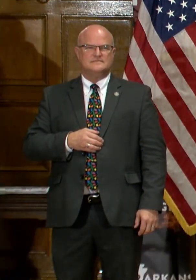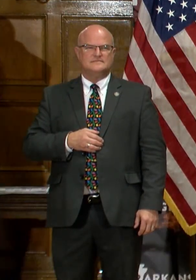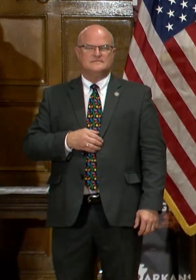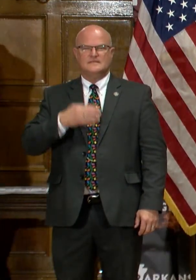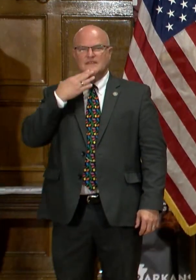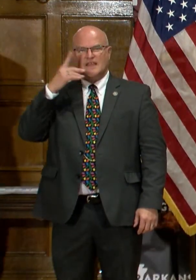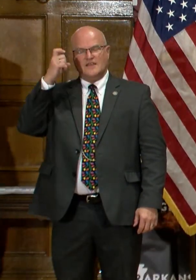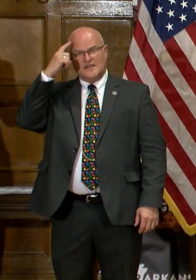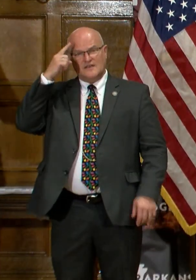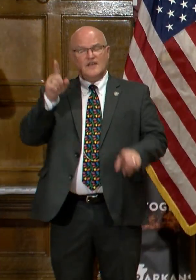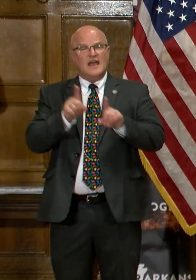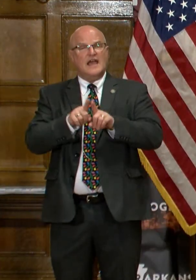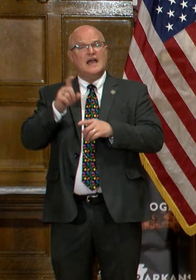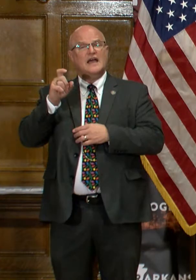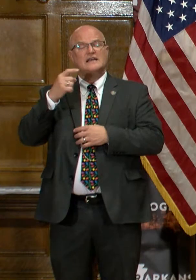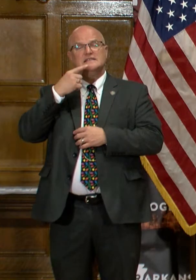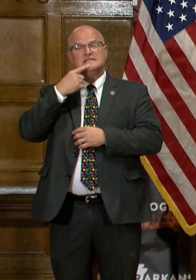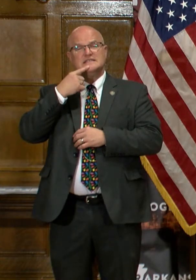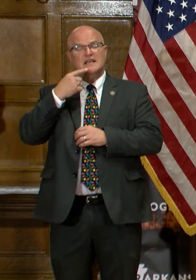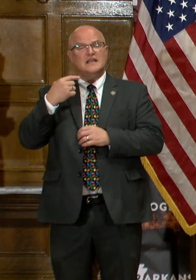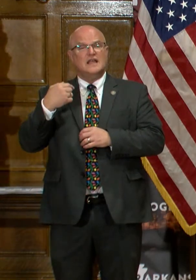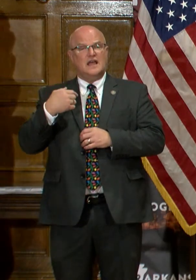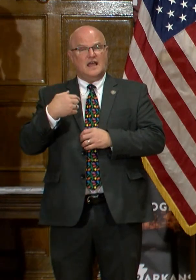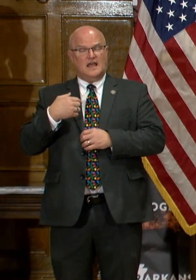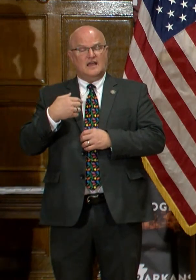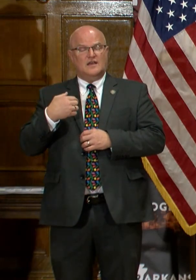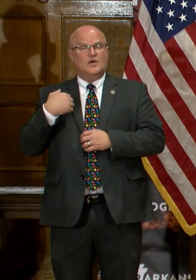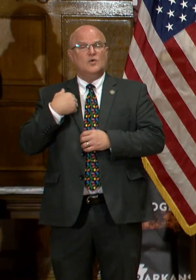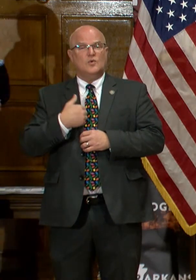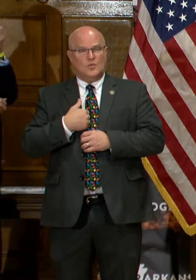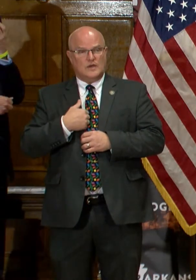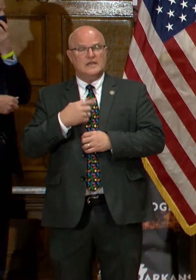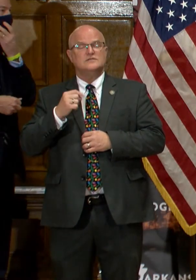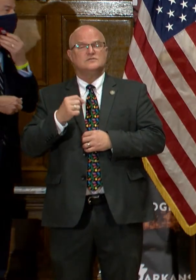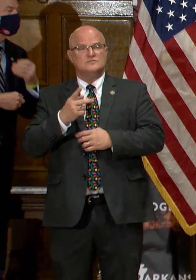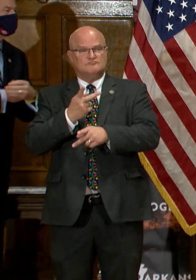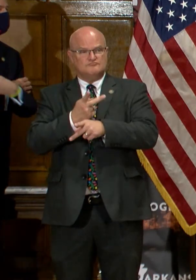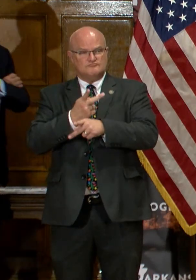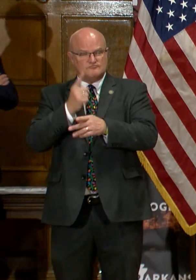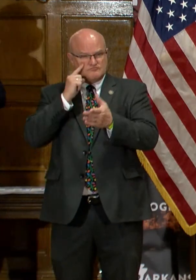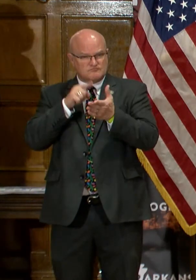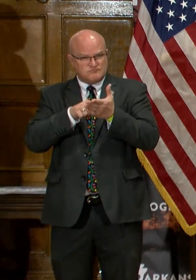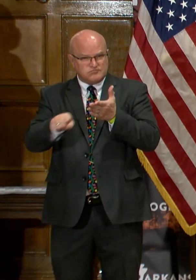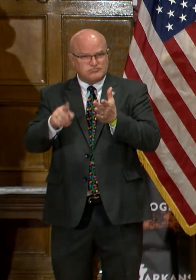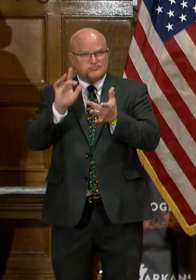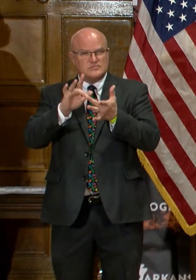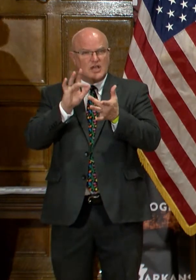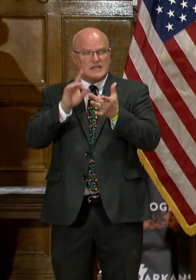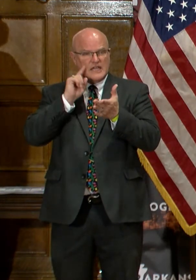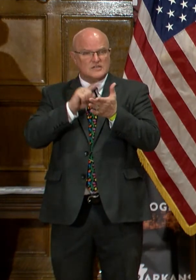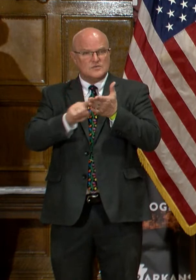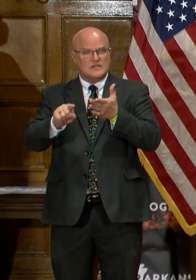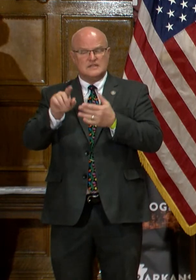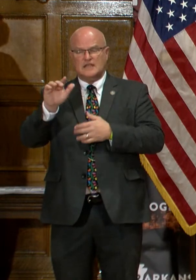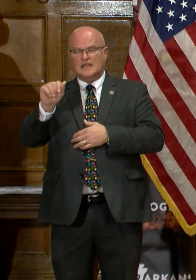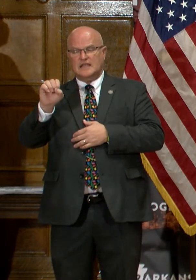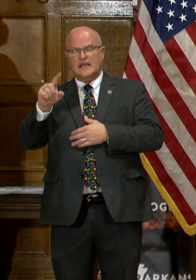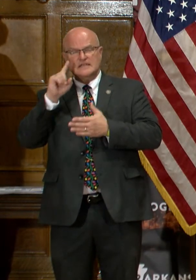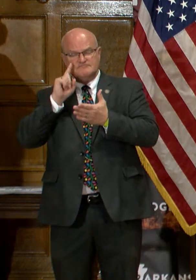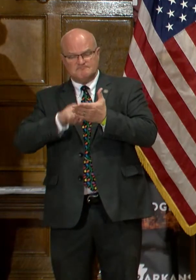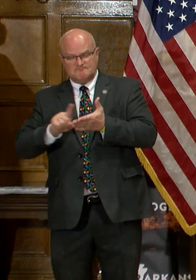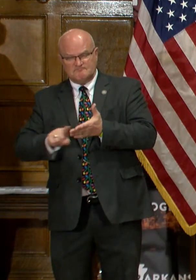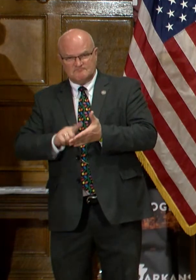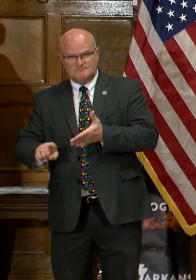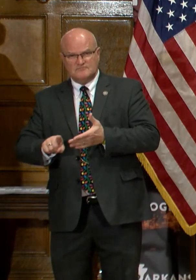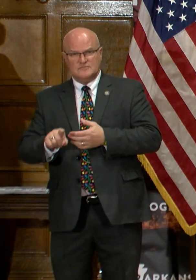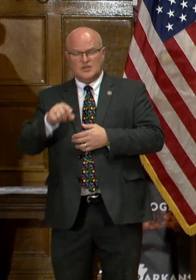Yes, thank you, Governor. As the Governor mentioned, we do, and Dr. Romero mentioned, we do keep tabs on our contact tracing as well as case investigation from a